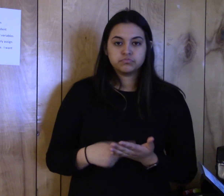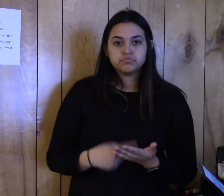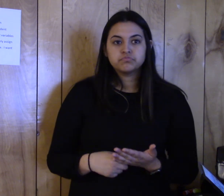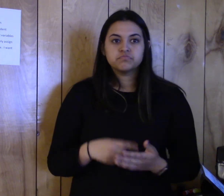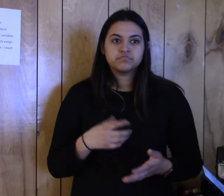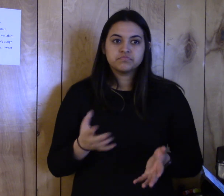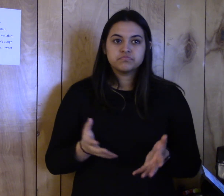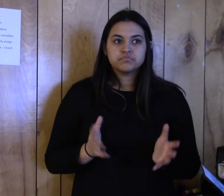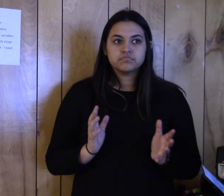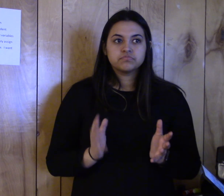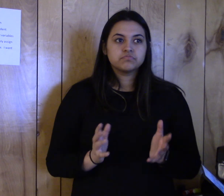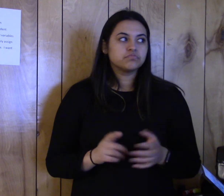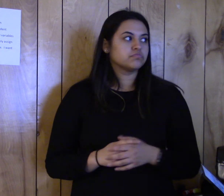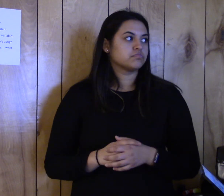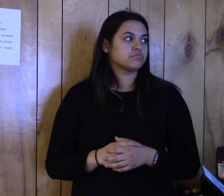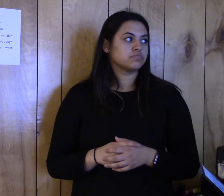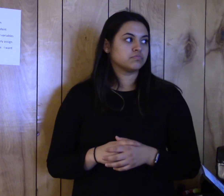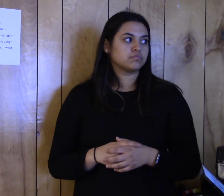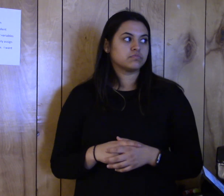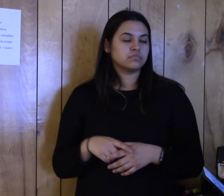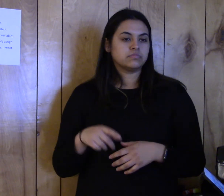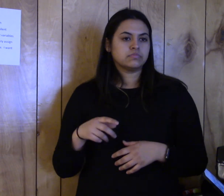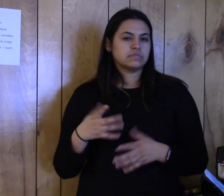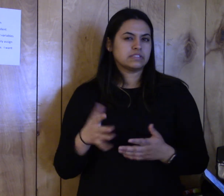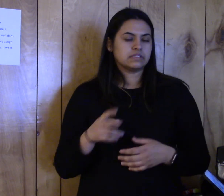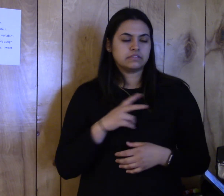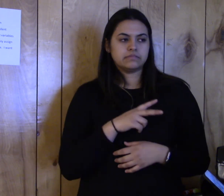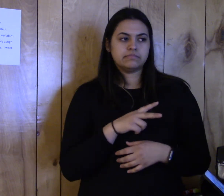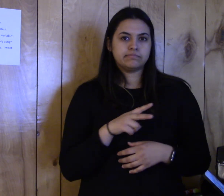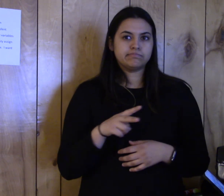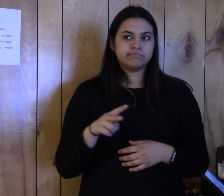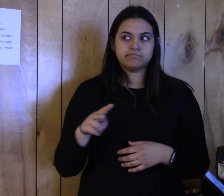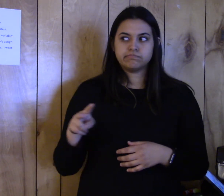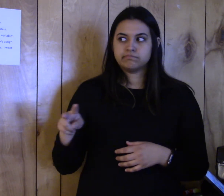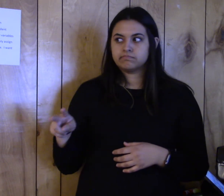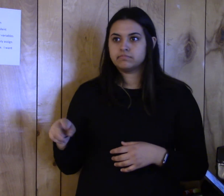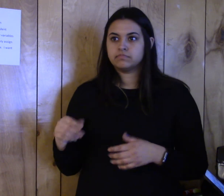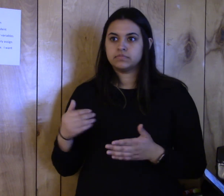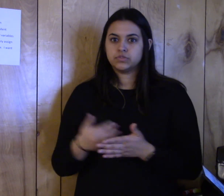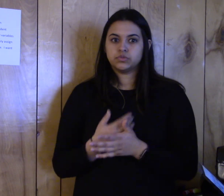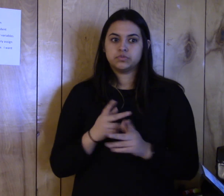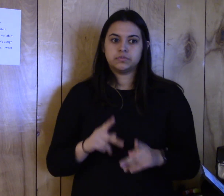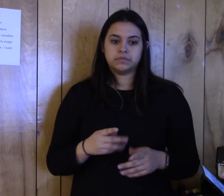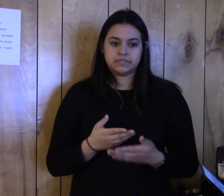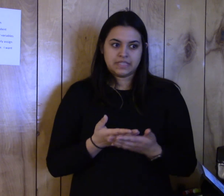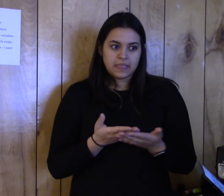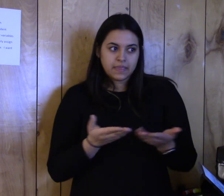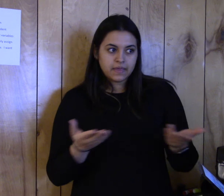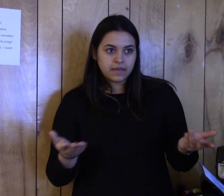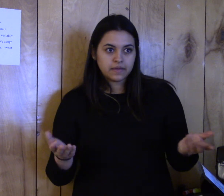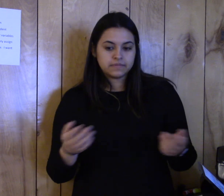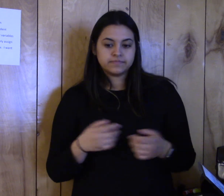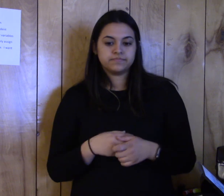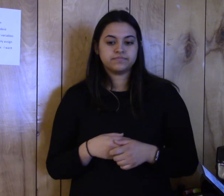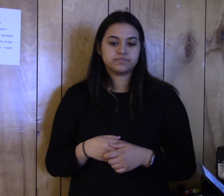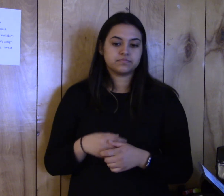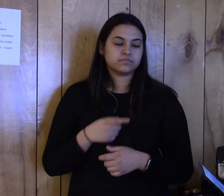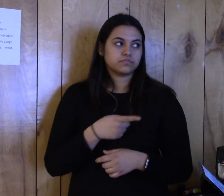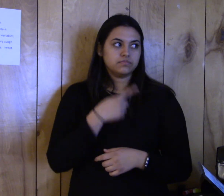she's kind of looking around, you can tell somebody's looking around at the new people's stuff. And she said, well, where's your freezer?